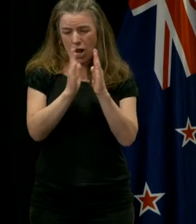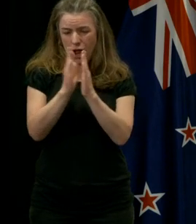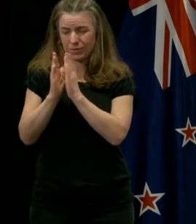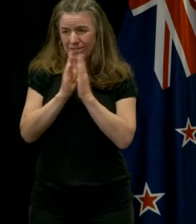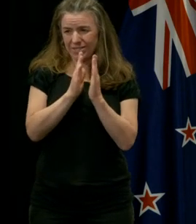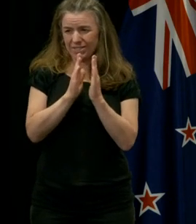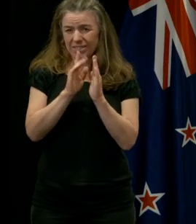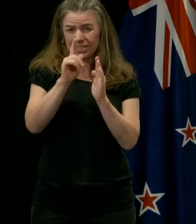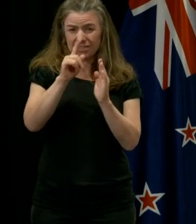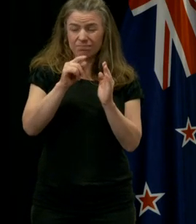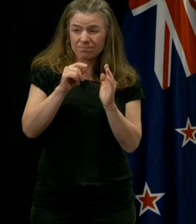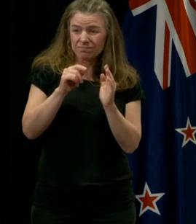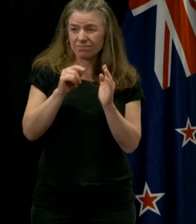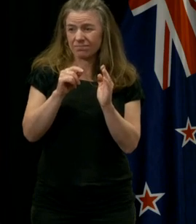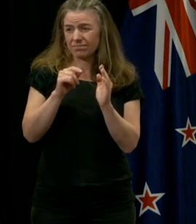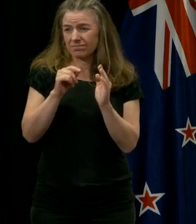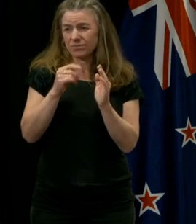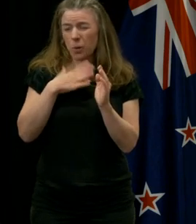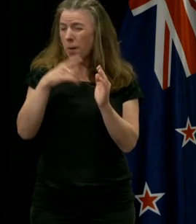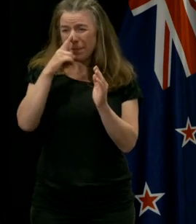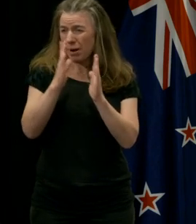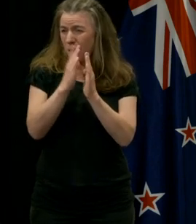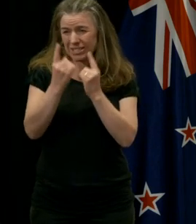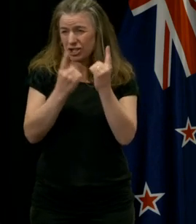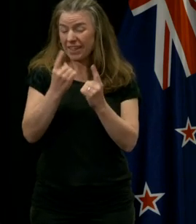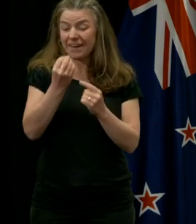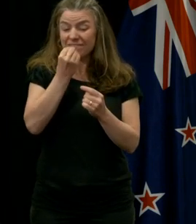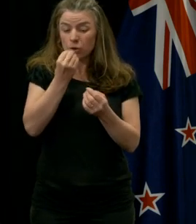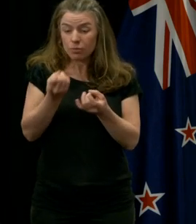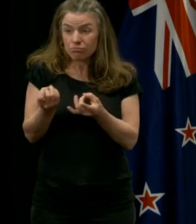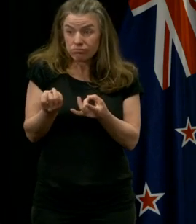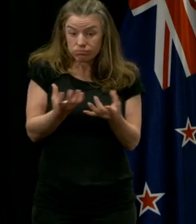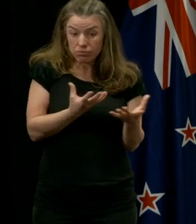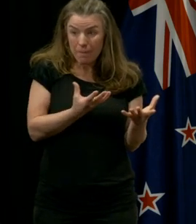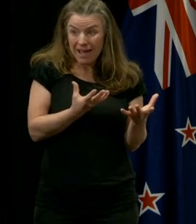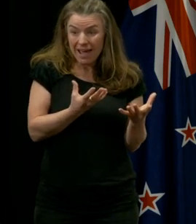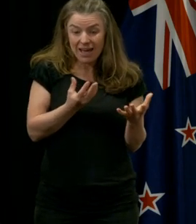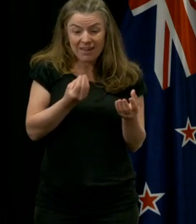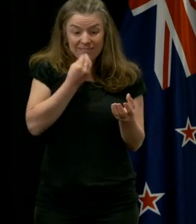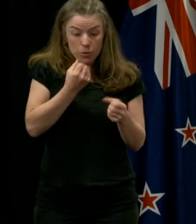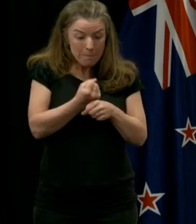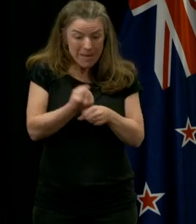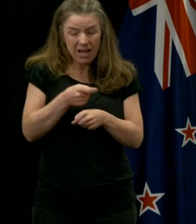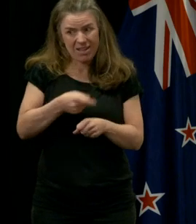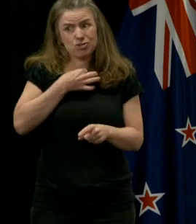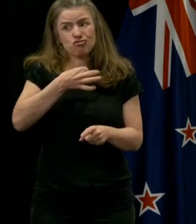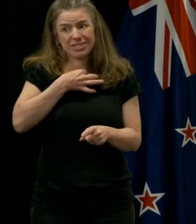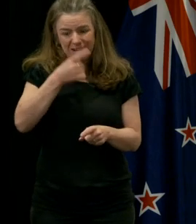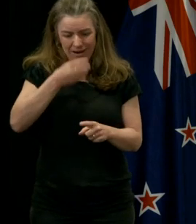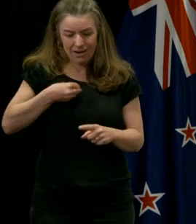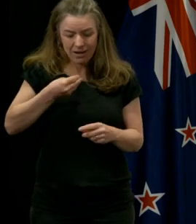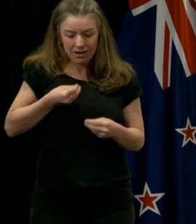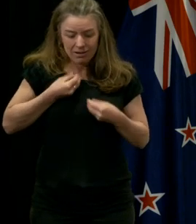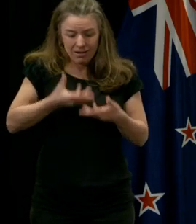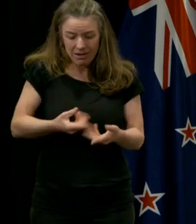as possible for people to have unnecessary contact. Food preparation is a particular area of risk. We've got to make sure that we're